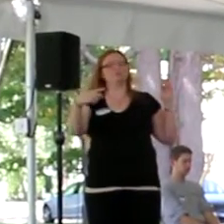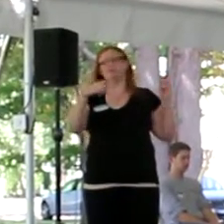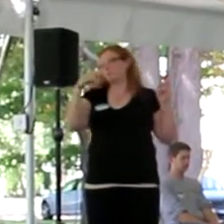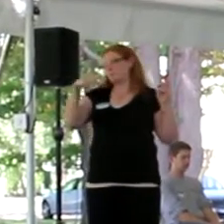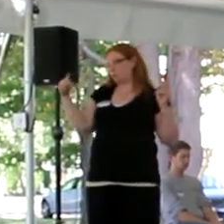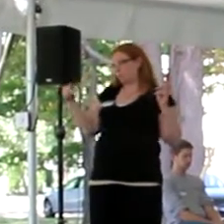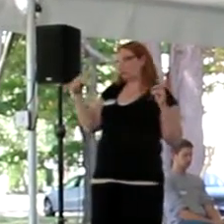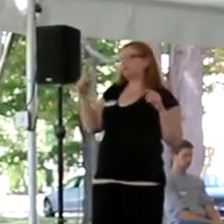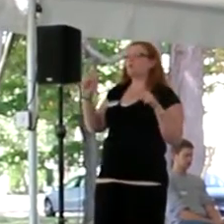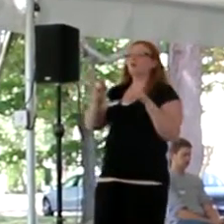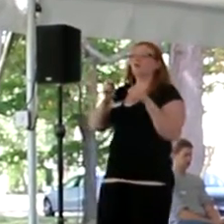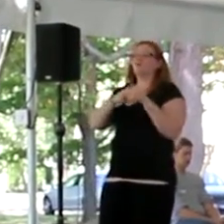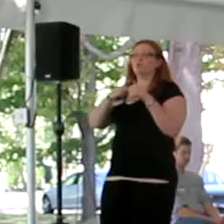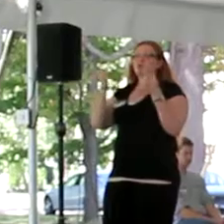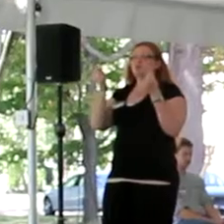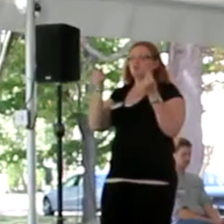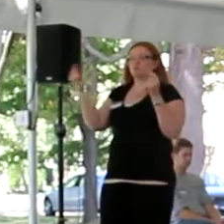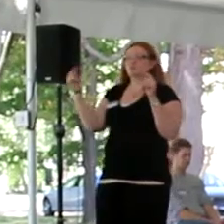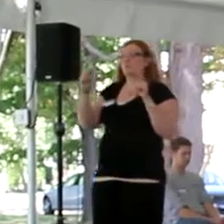first thing you're going to do is go to our website.